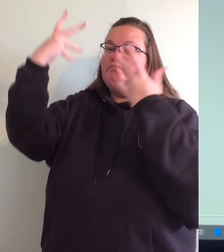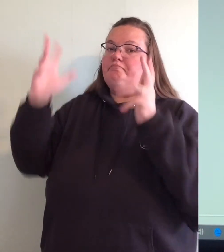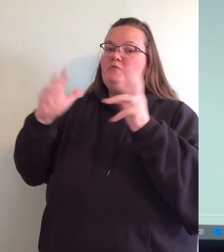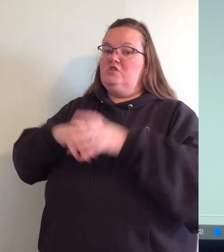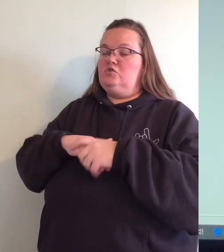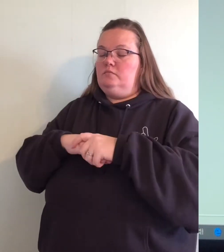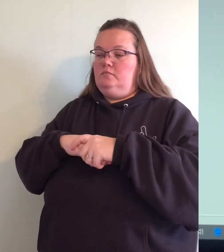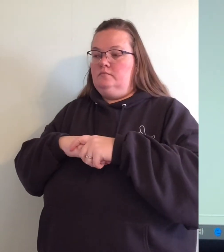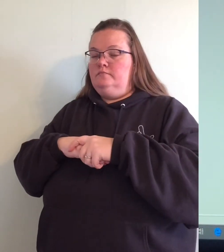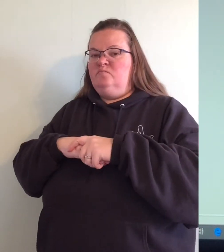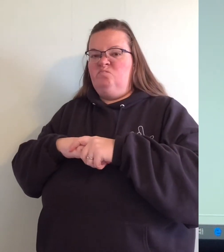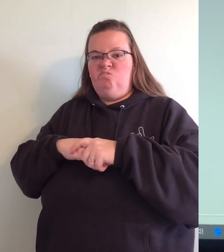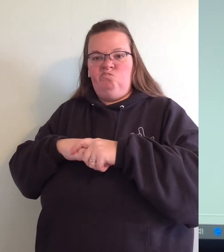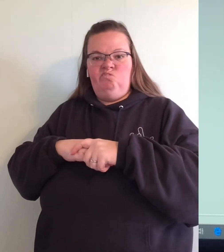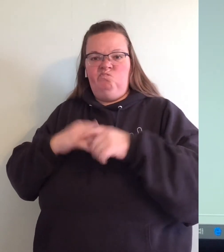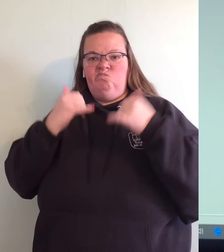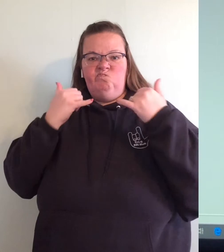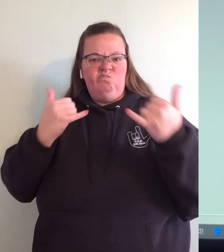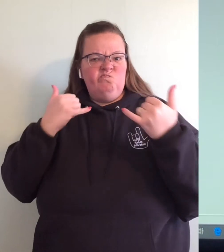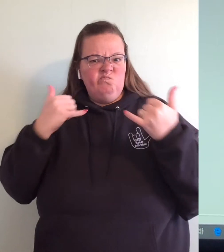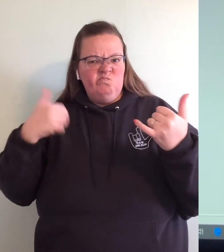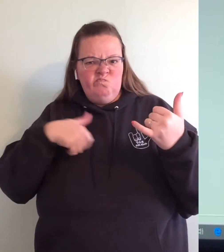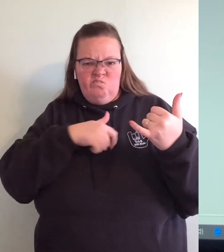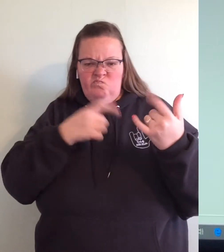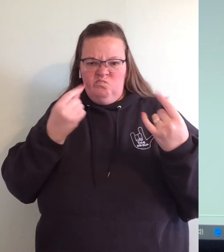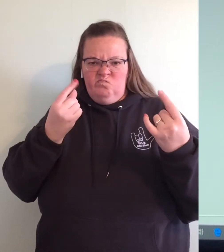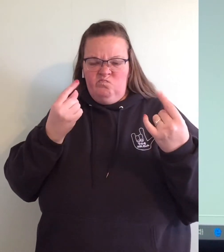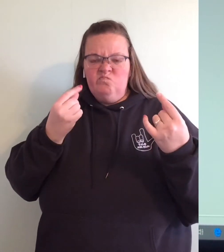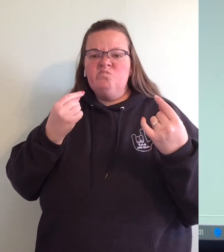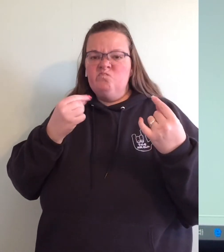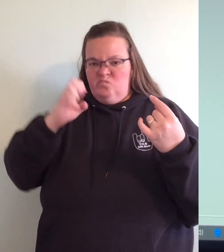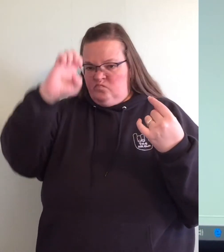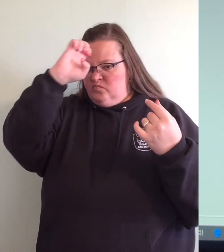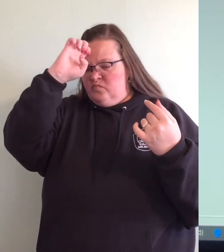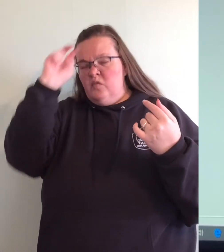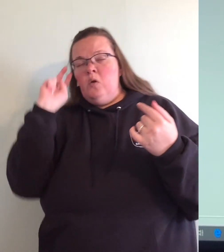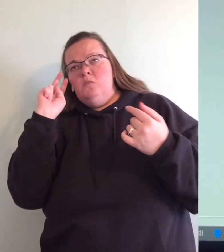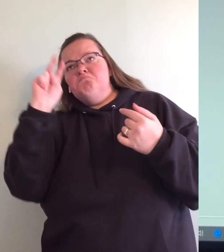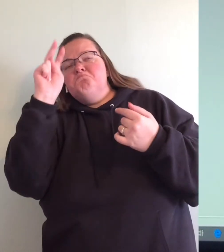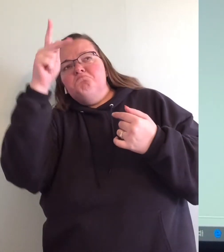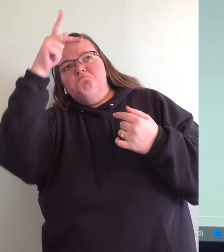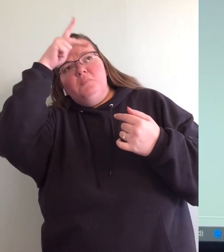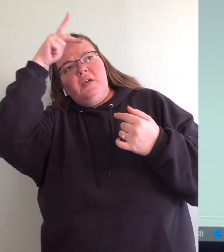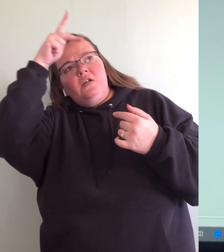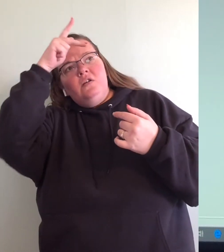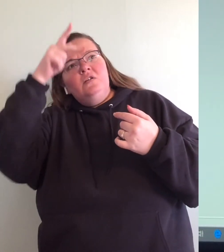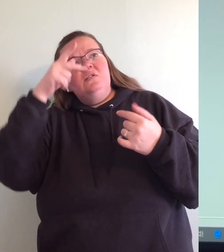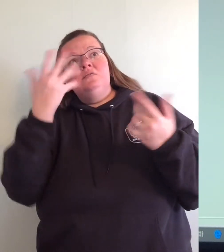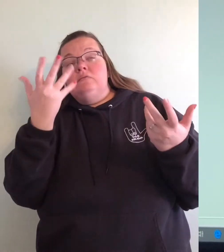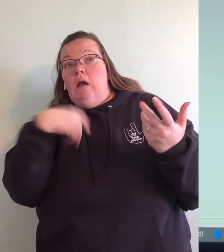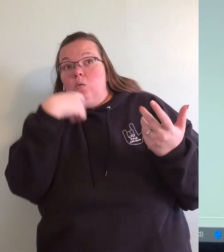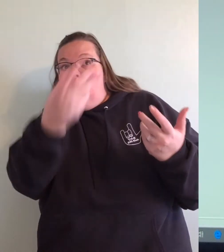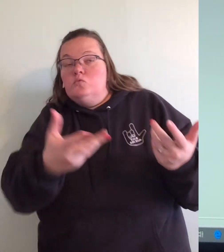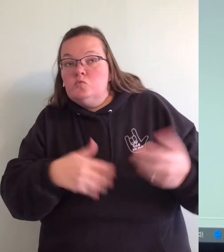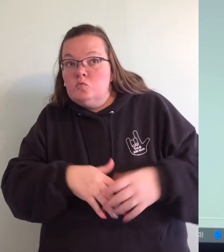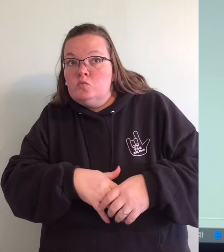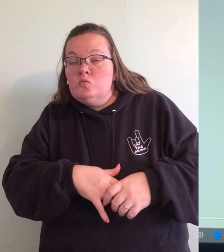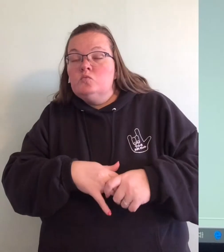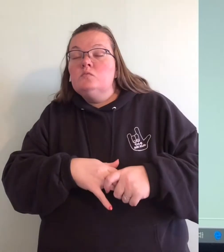right out of sight. "And now what are we to do?" said Edmund, giving Peter a look, which was as much to say, "What did I tell